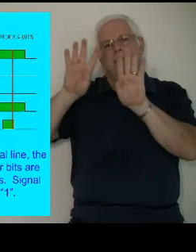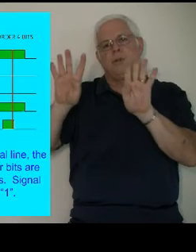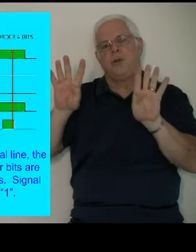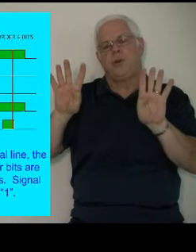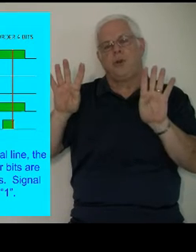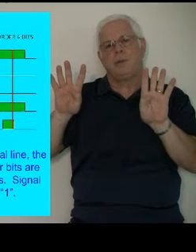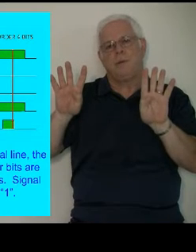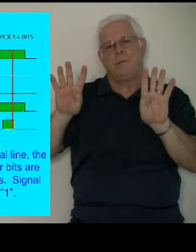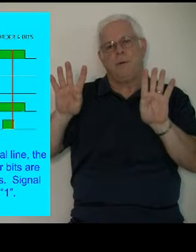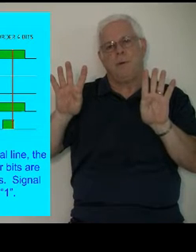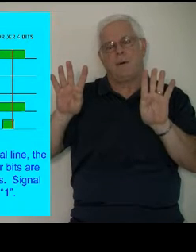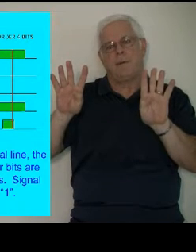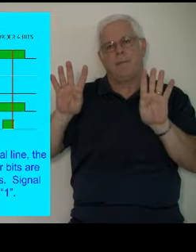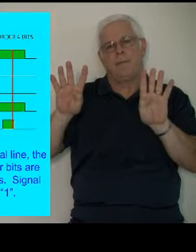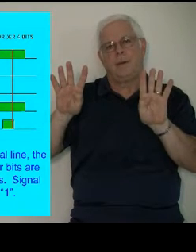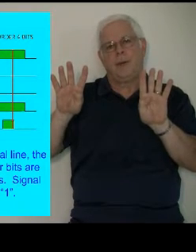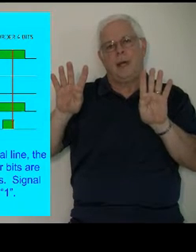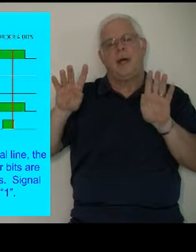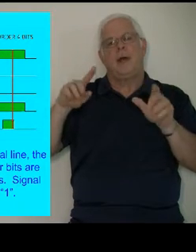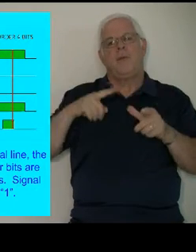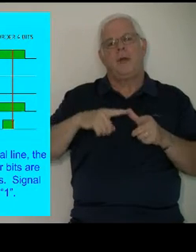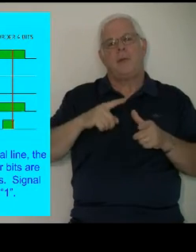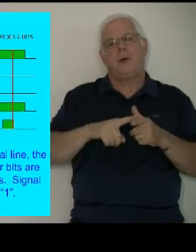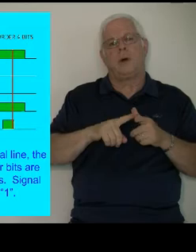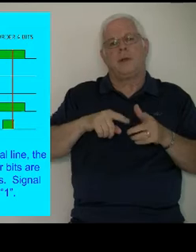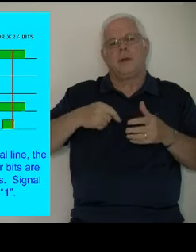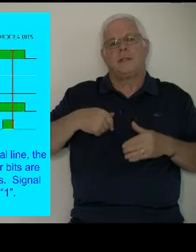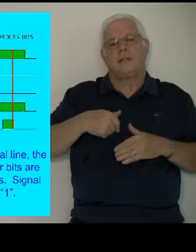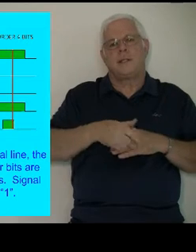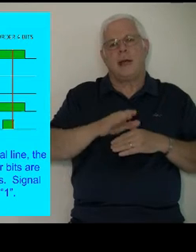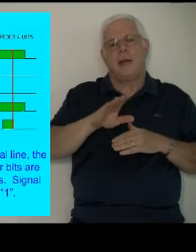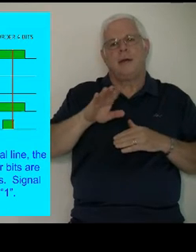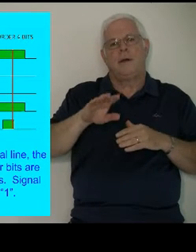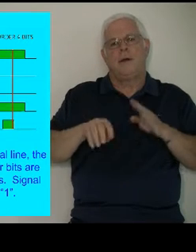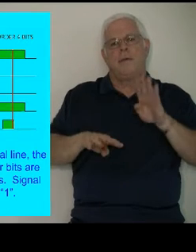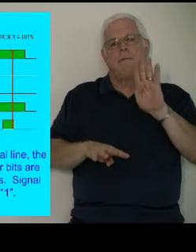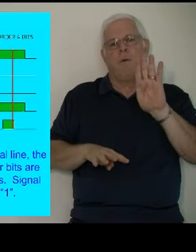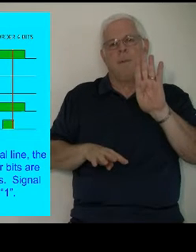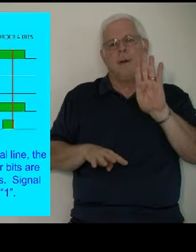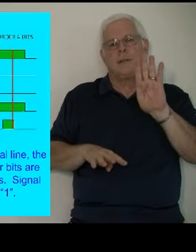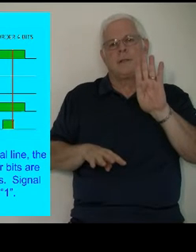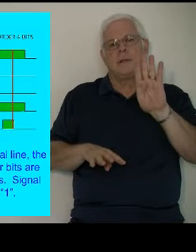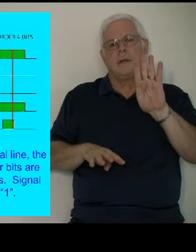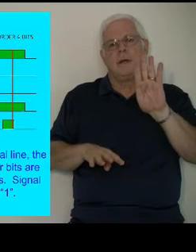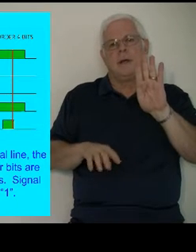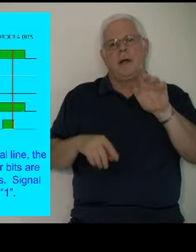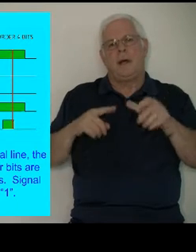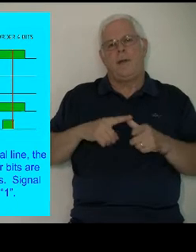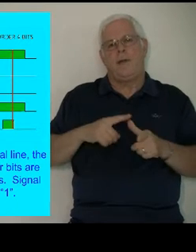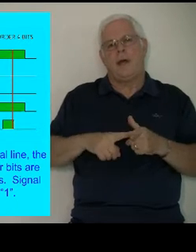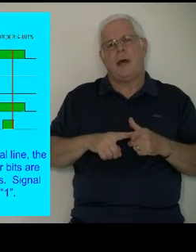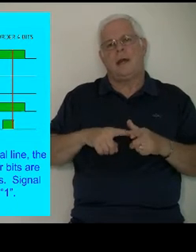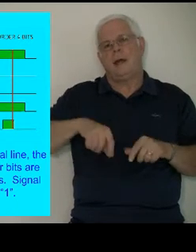2 groups of 4. And then we're going to send 4 bits and then